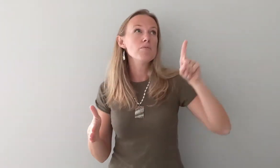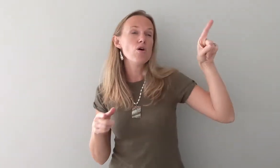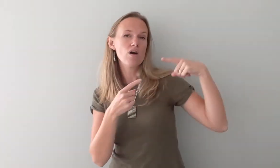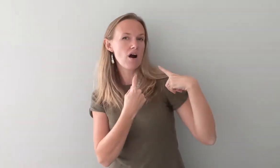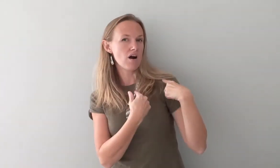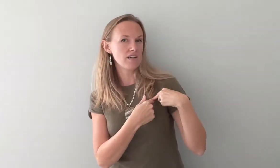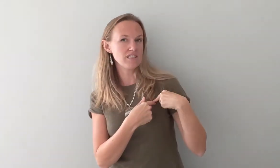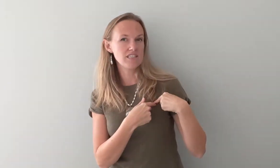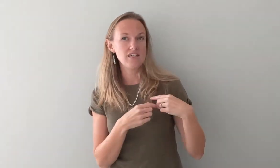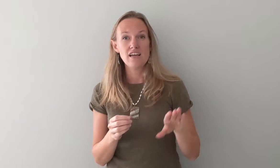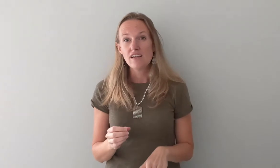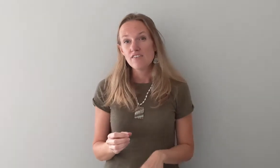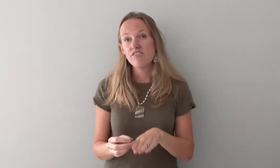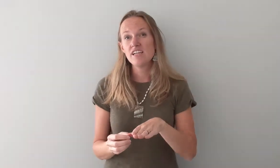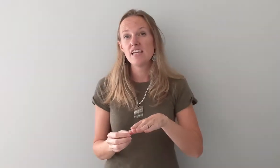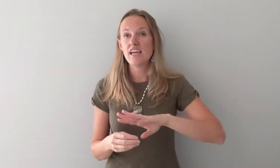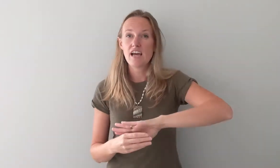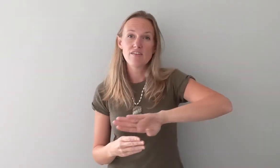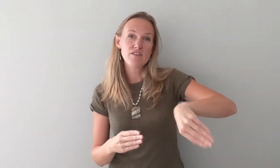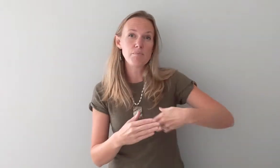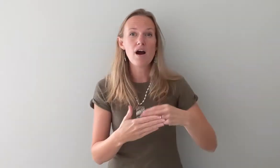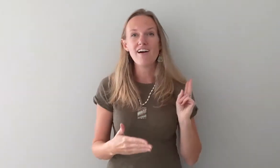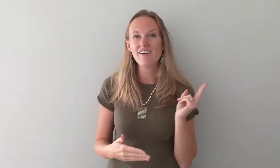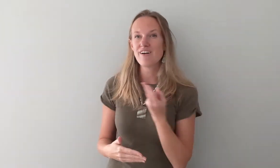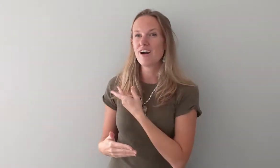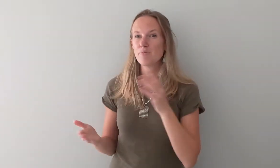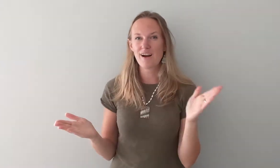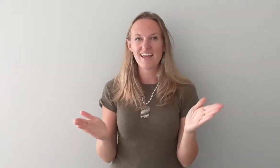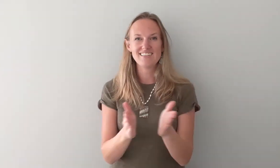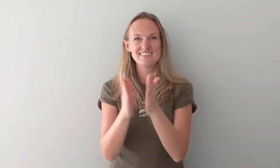your heart, filling every part of our praise.